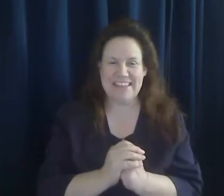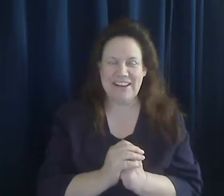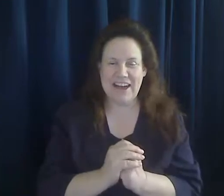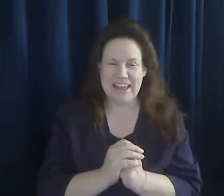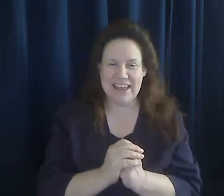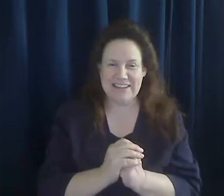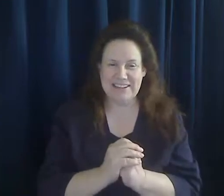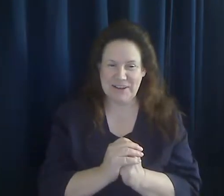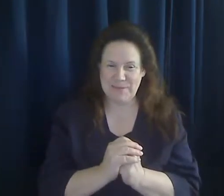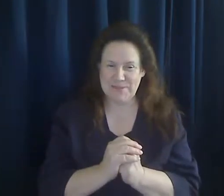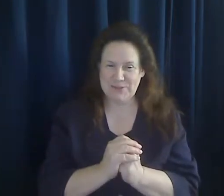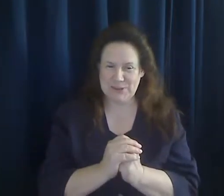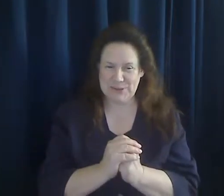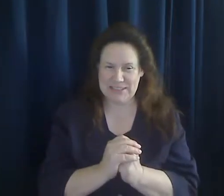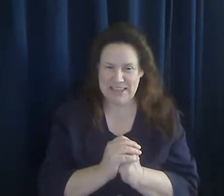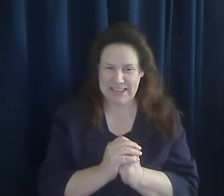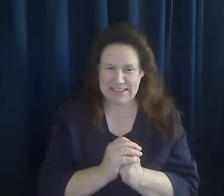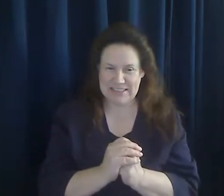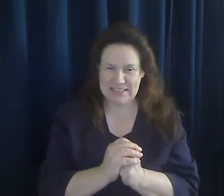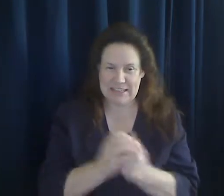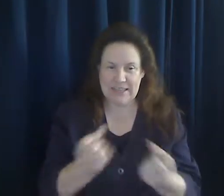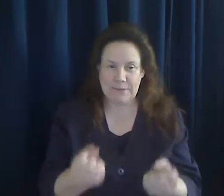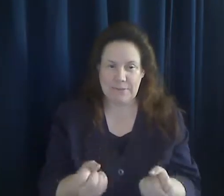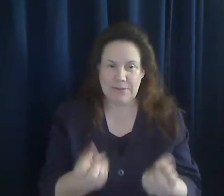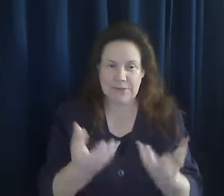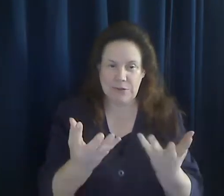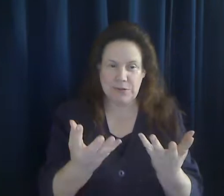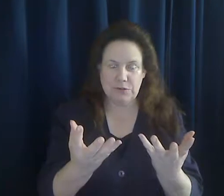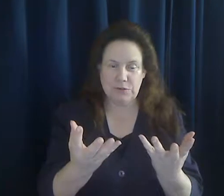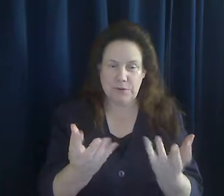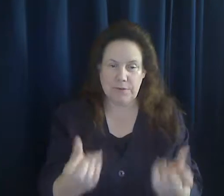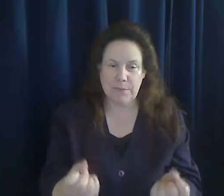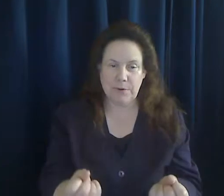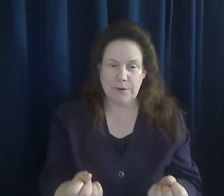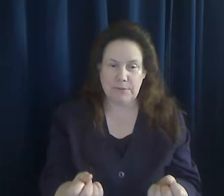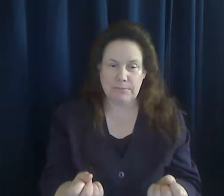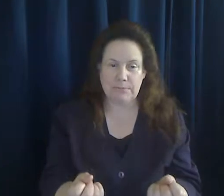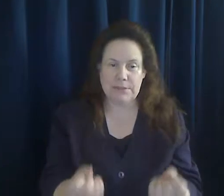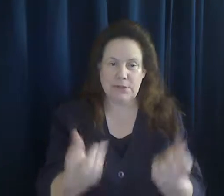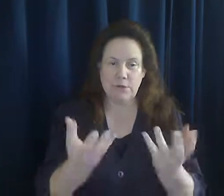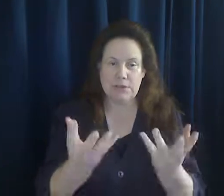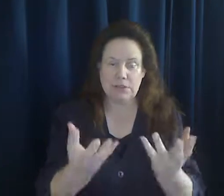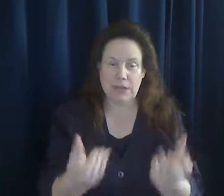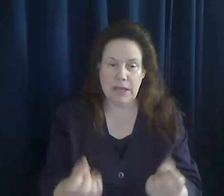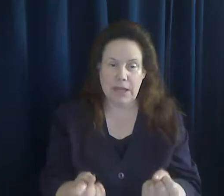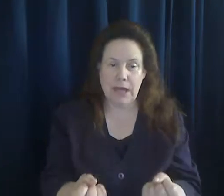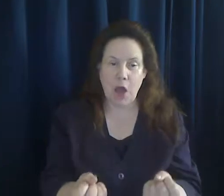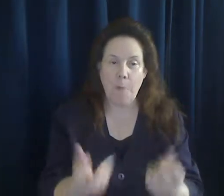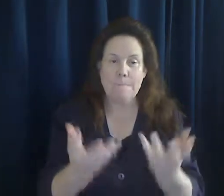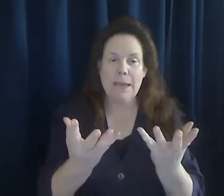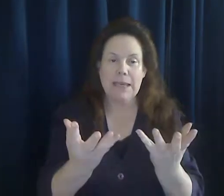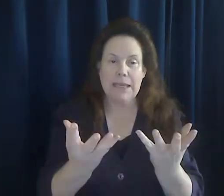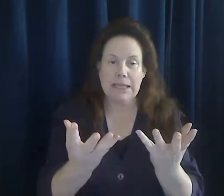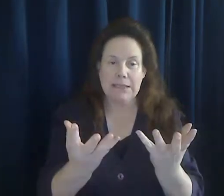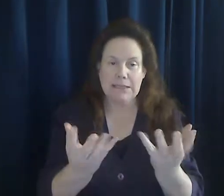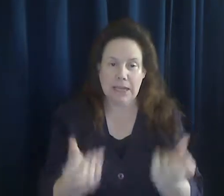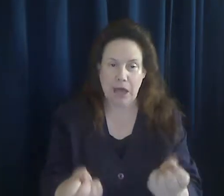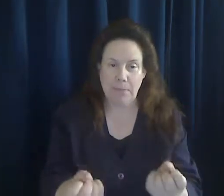Now I added a couple of new signs, but this one you should remember. It's a question. How